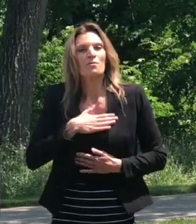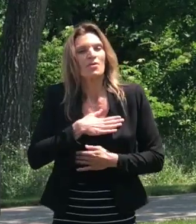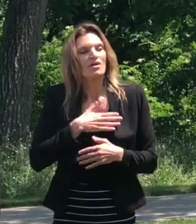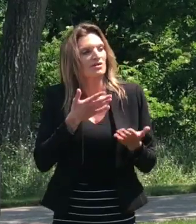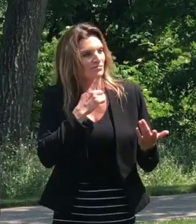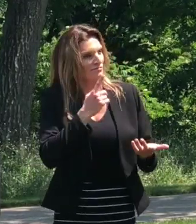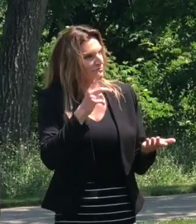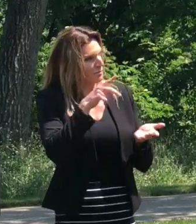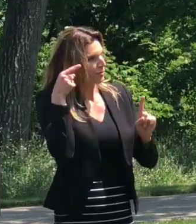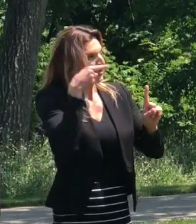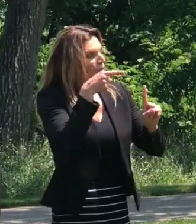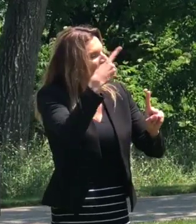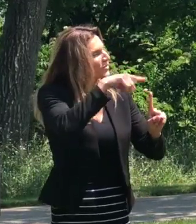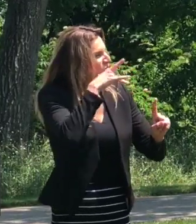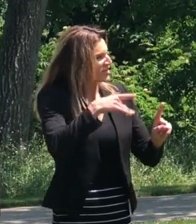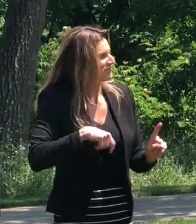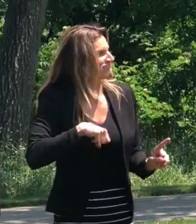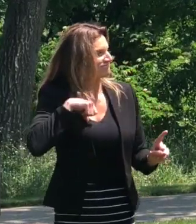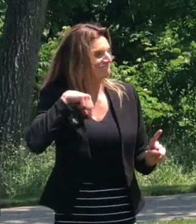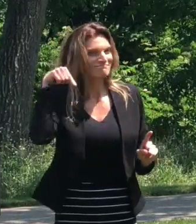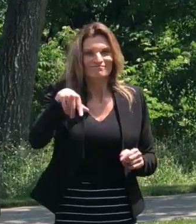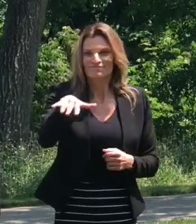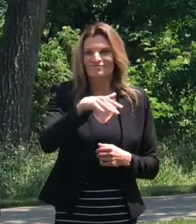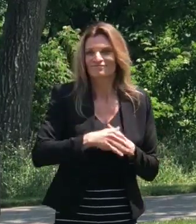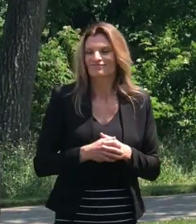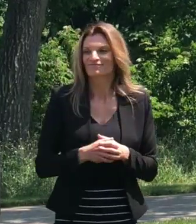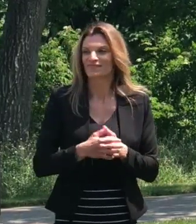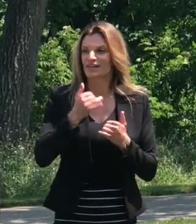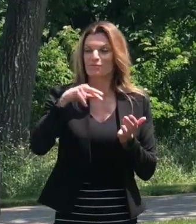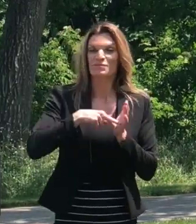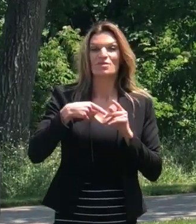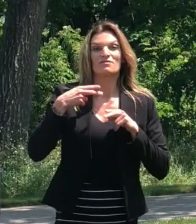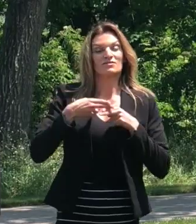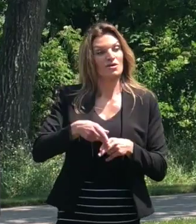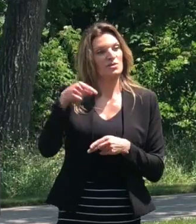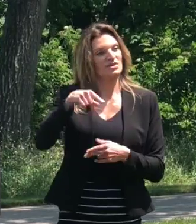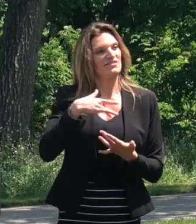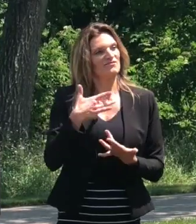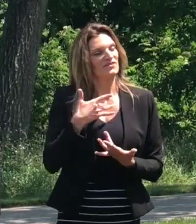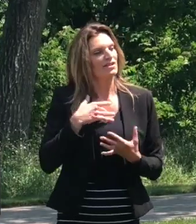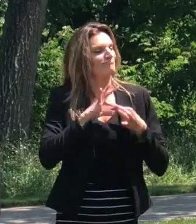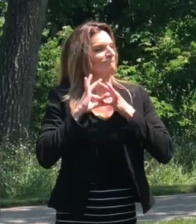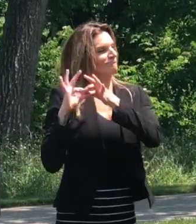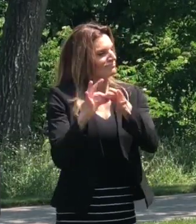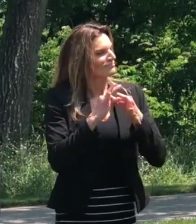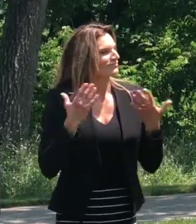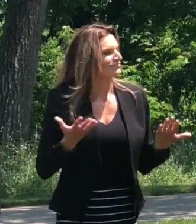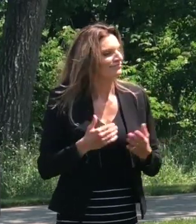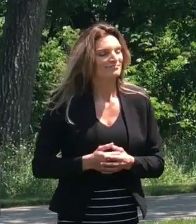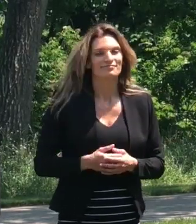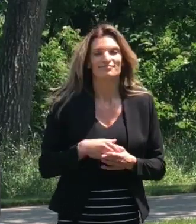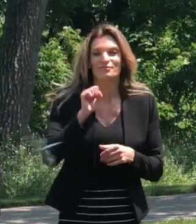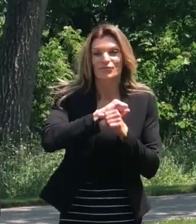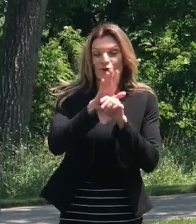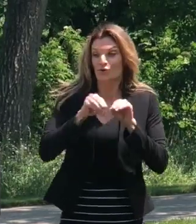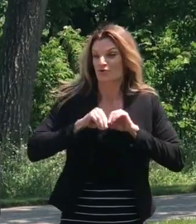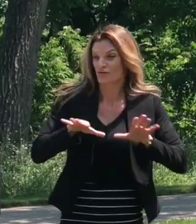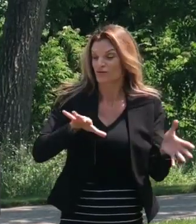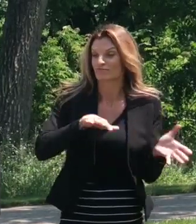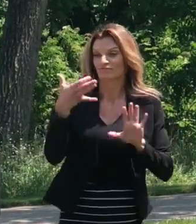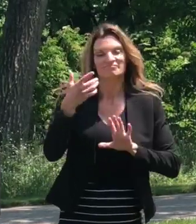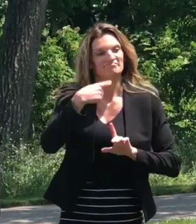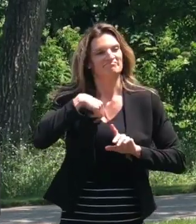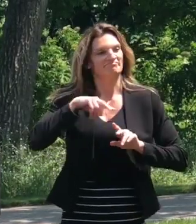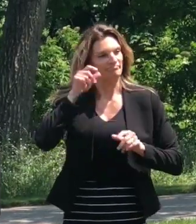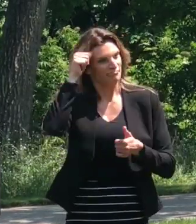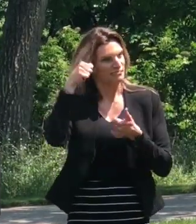uplift communities. And in times of need, it's a place of collective solace. COVID-19 has highlighted just